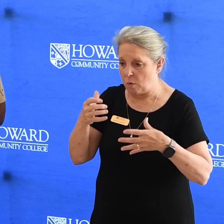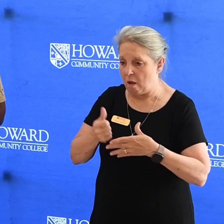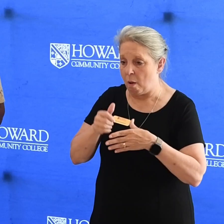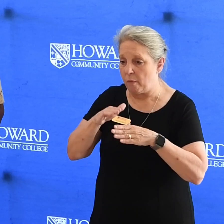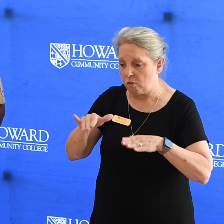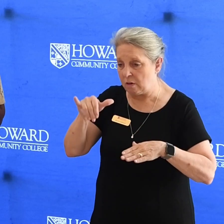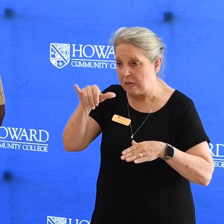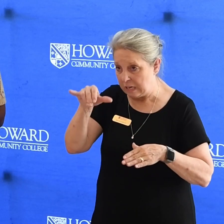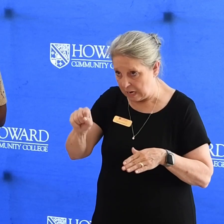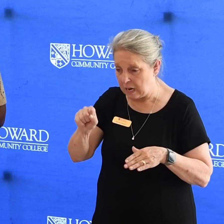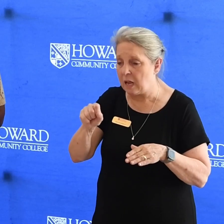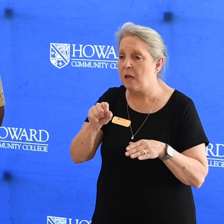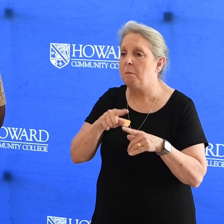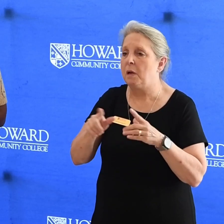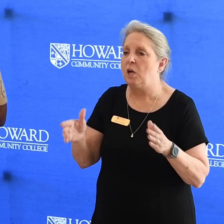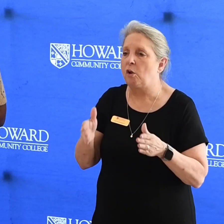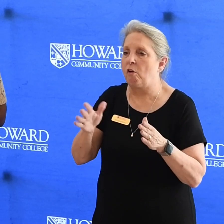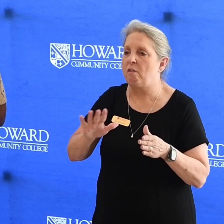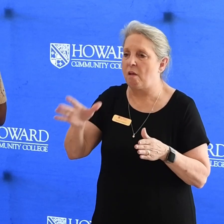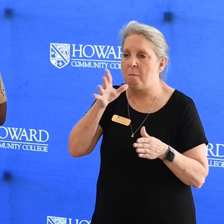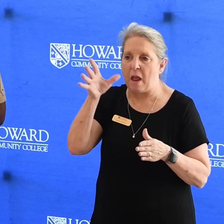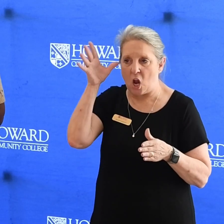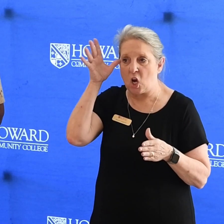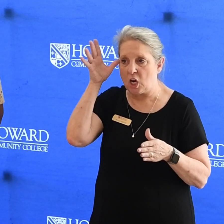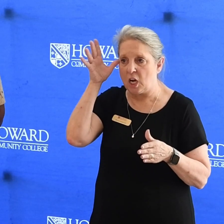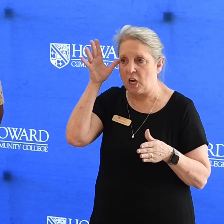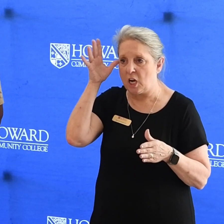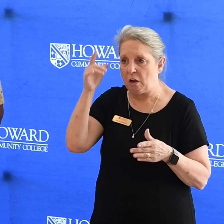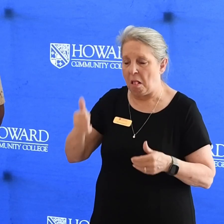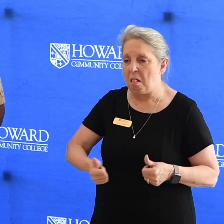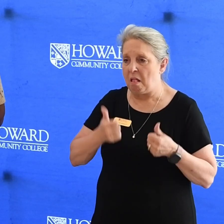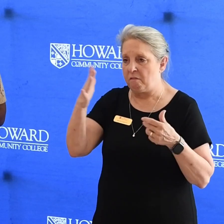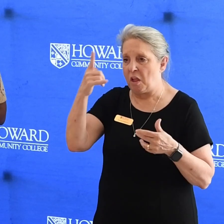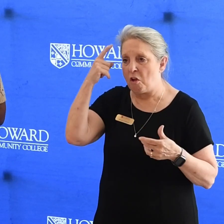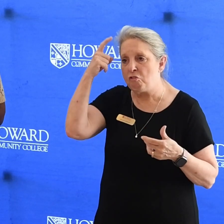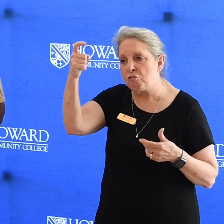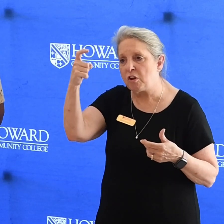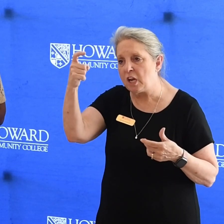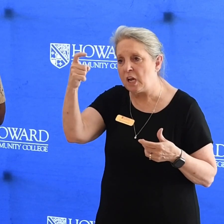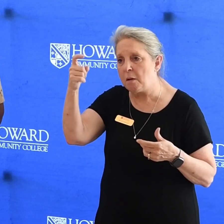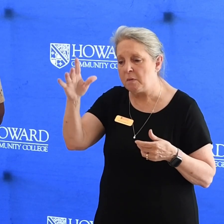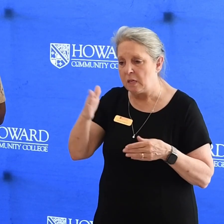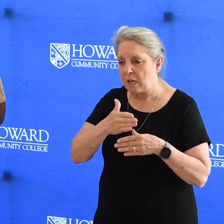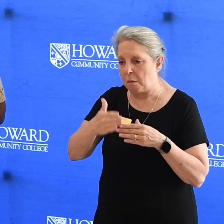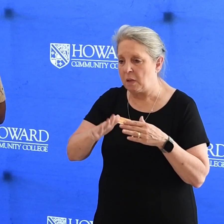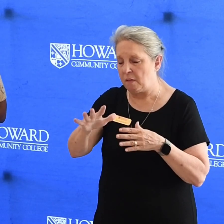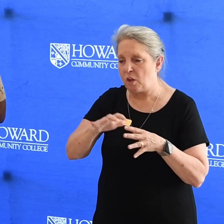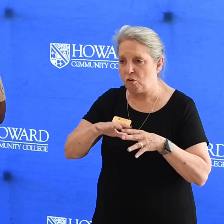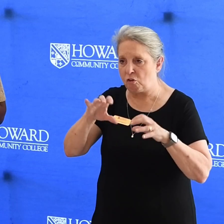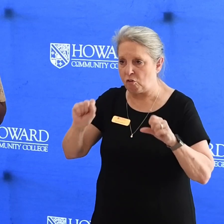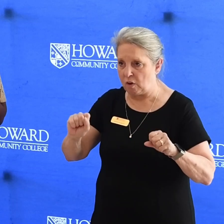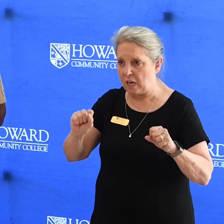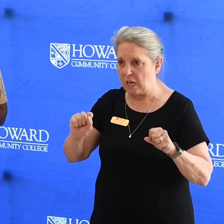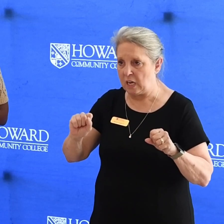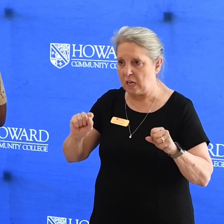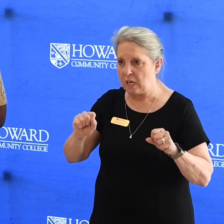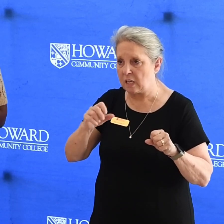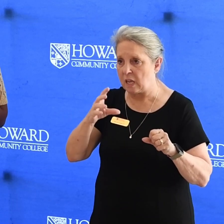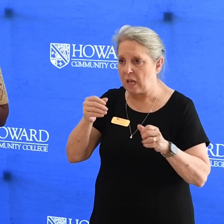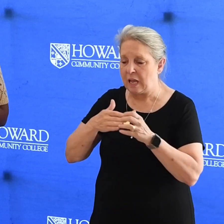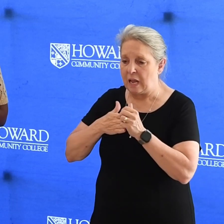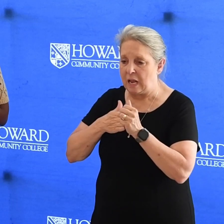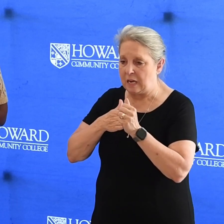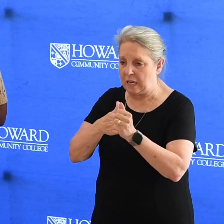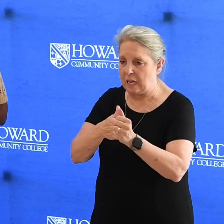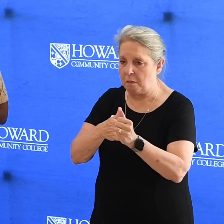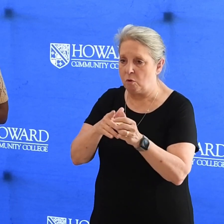children, but encourage their parents to live their dreams, complete their degrees, and lead them